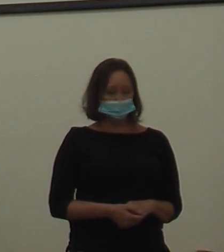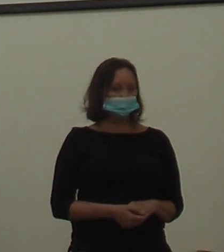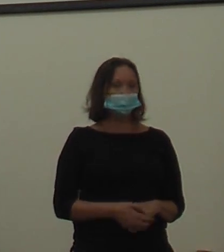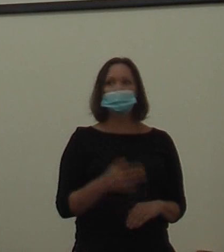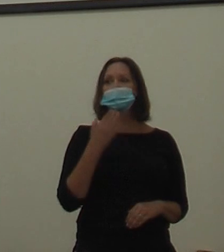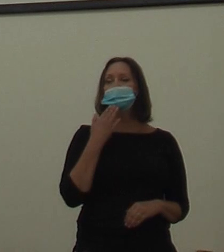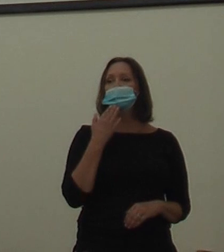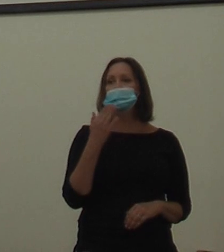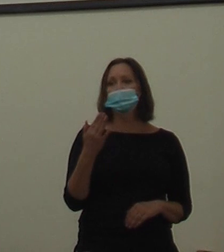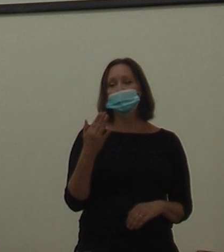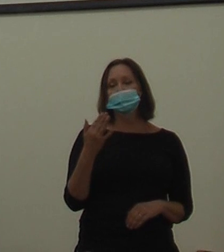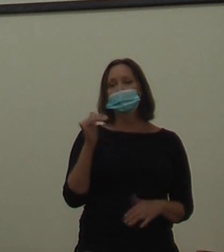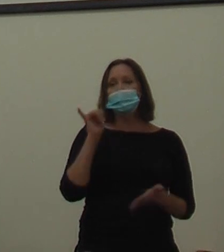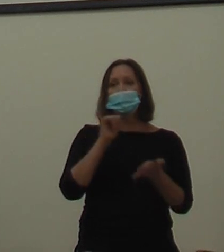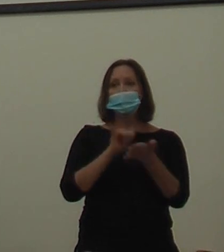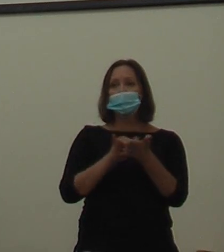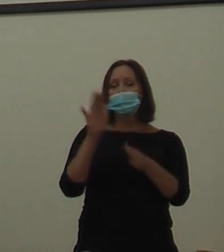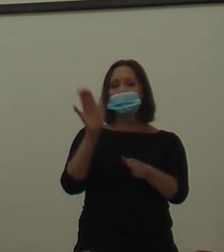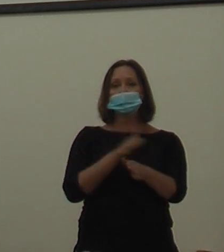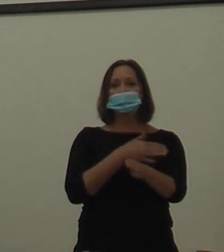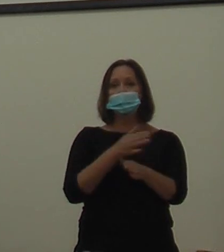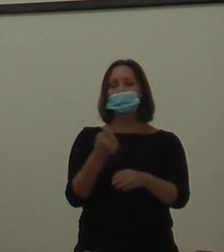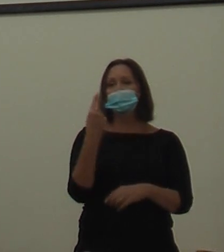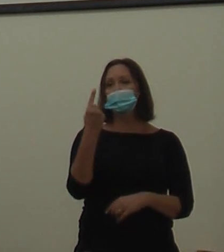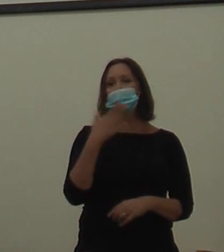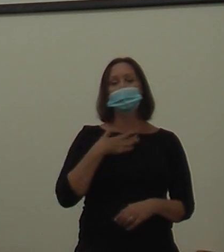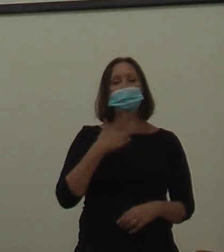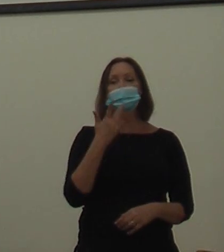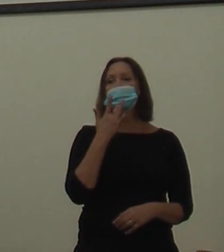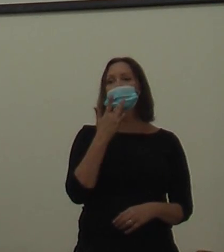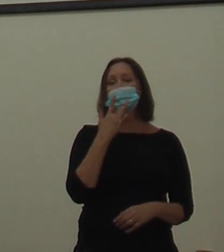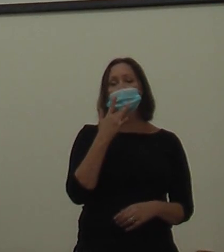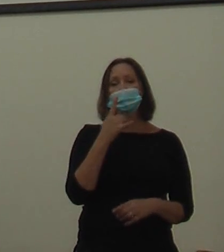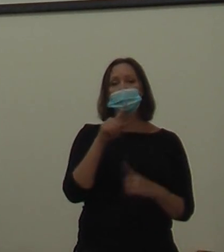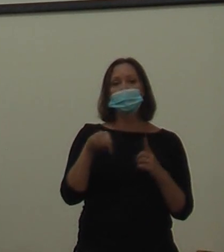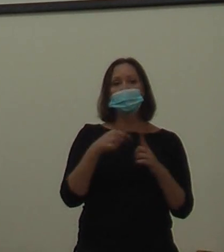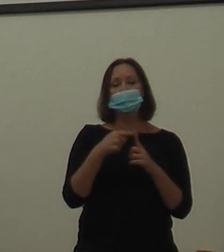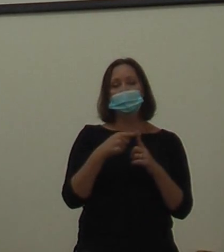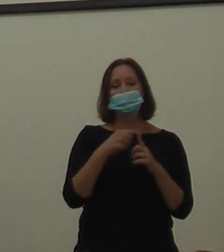Thank you, Randy. That song is one of my favorite songs, Prepare Me for the Lord's Supper.